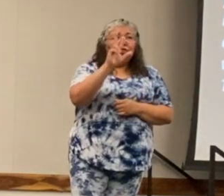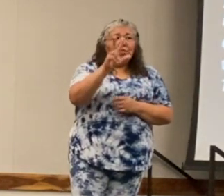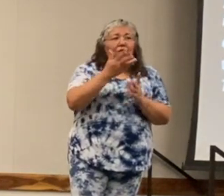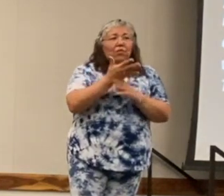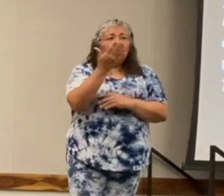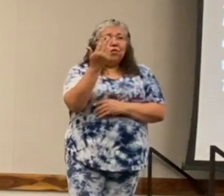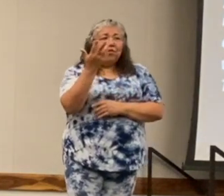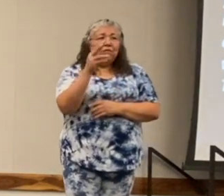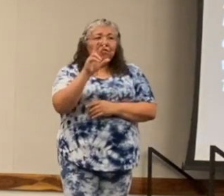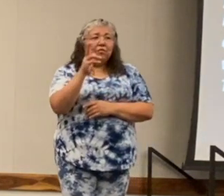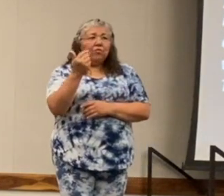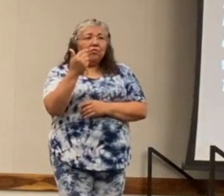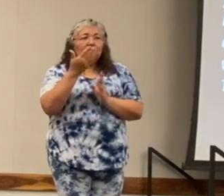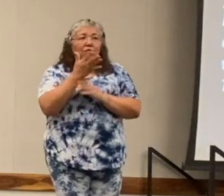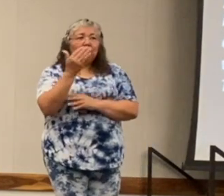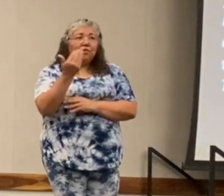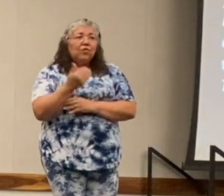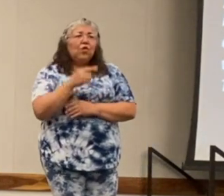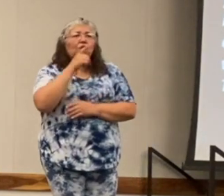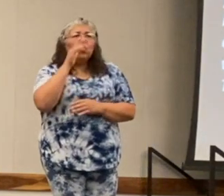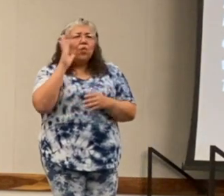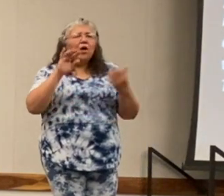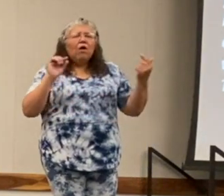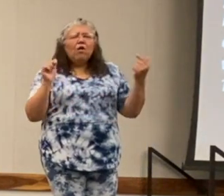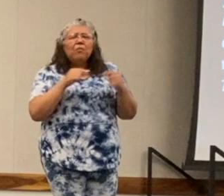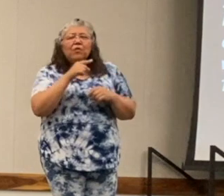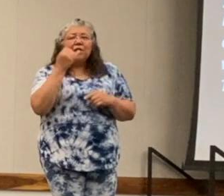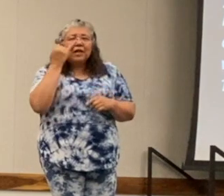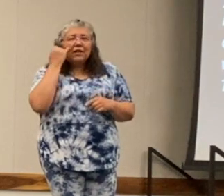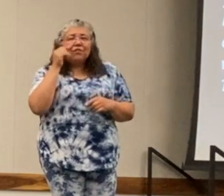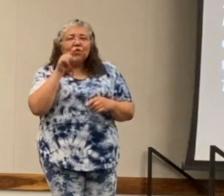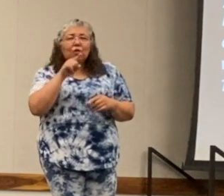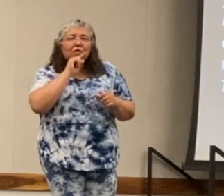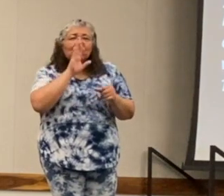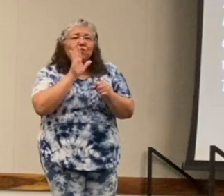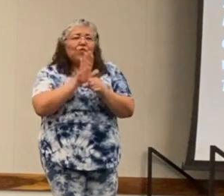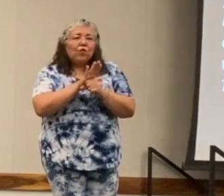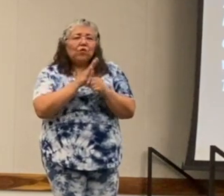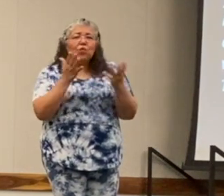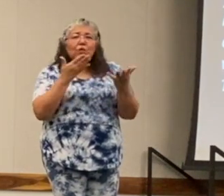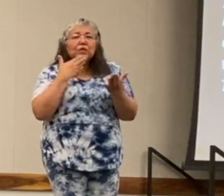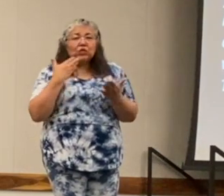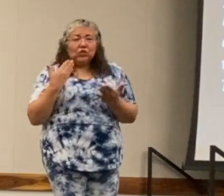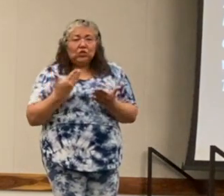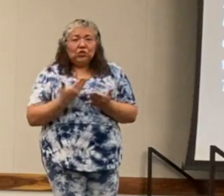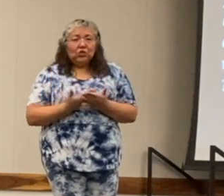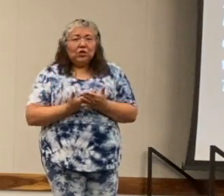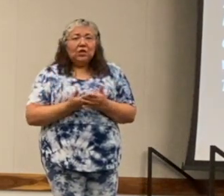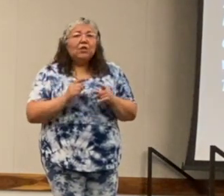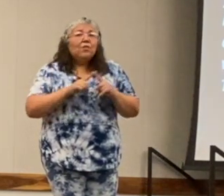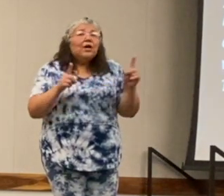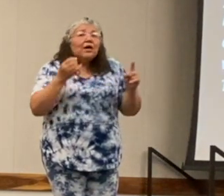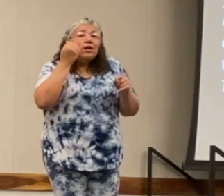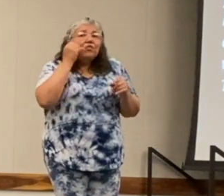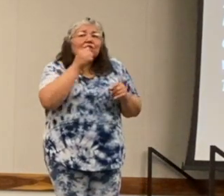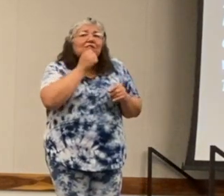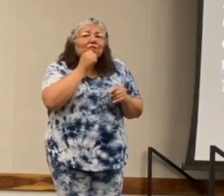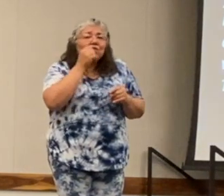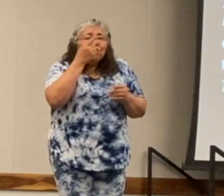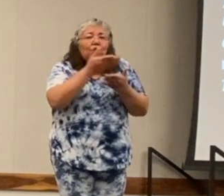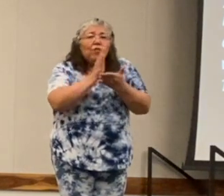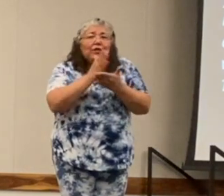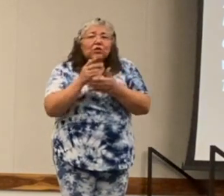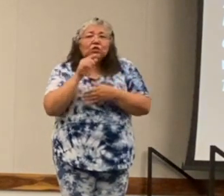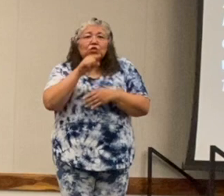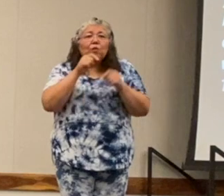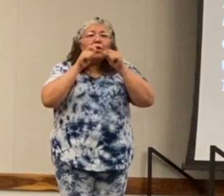1 Peter 3:13-15. Who then will harm you if you are devoted to what is good? But even if you should suffer for righteousness,